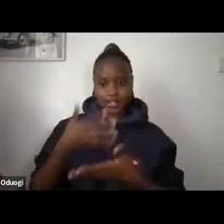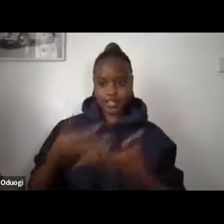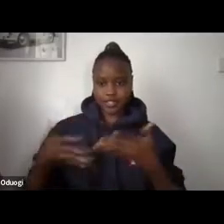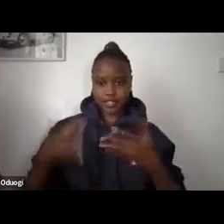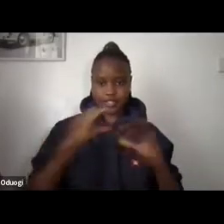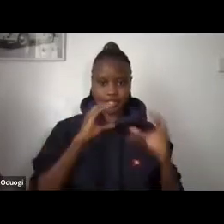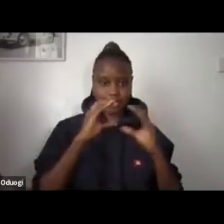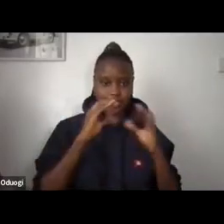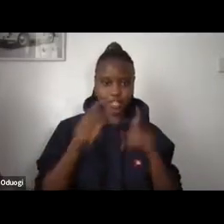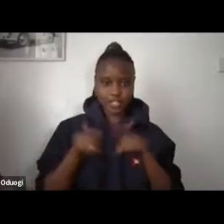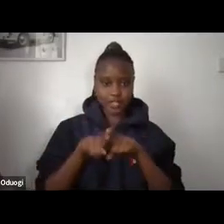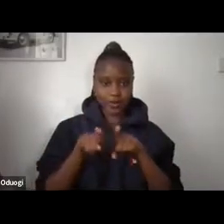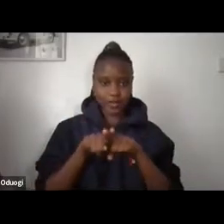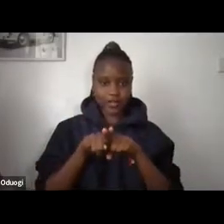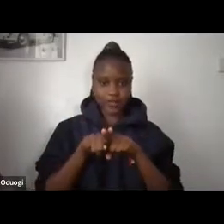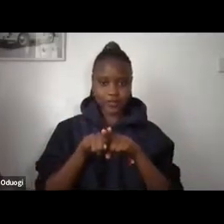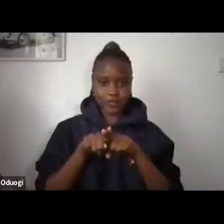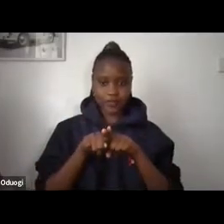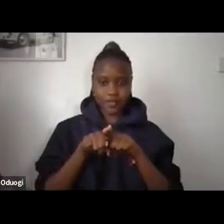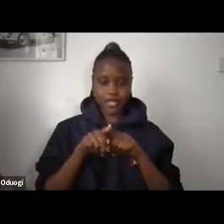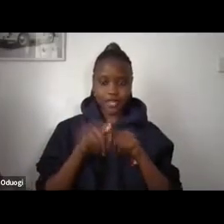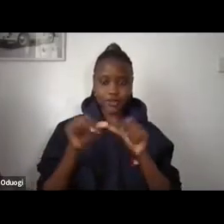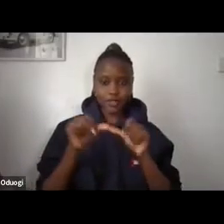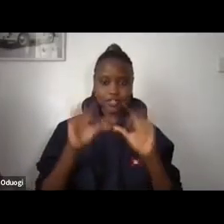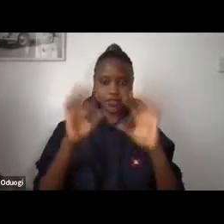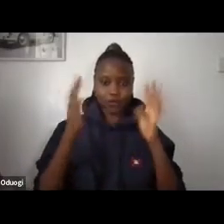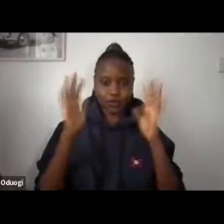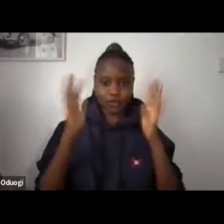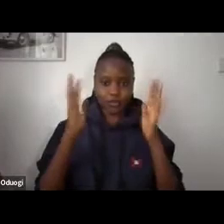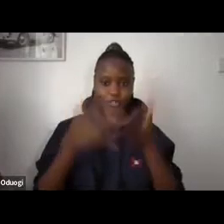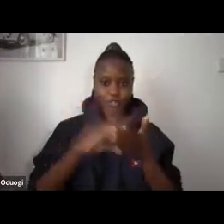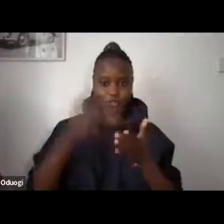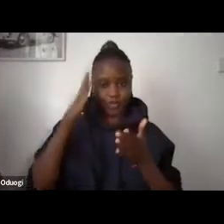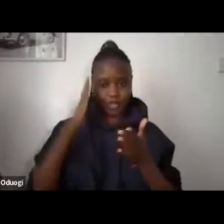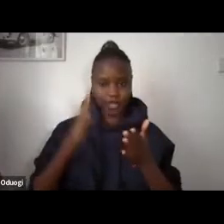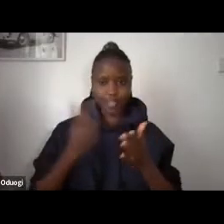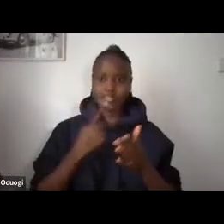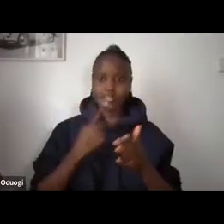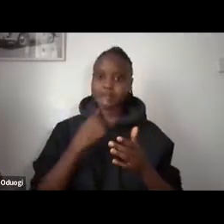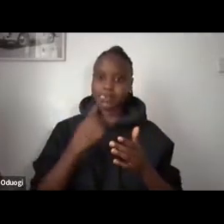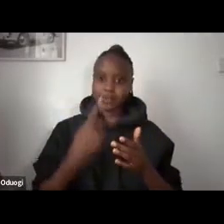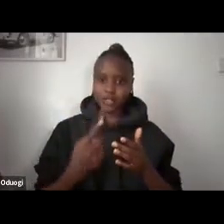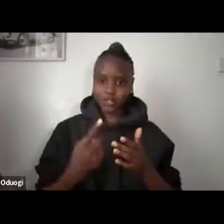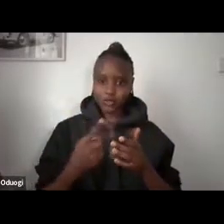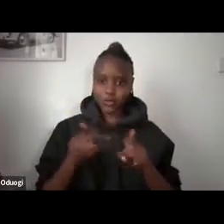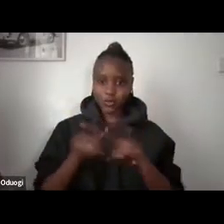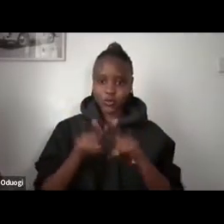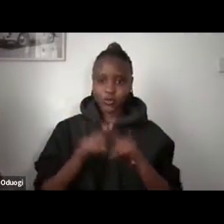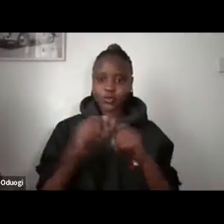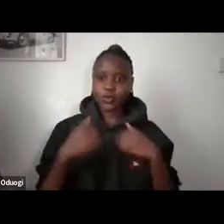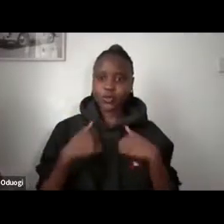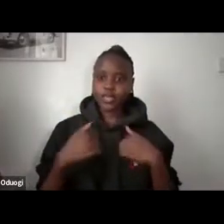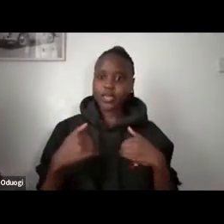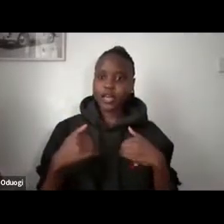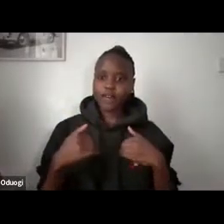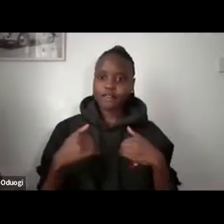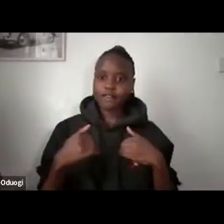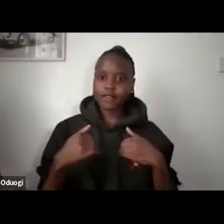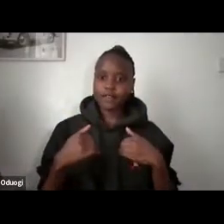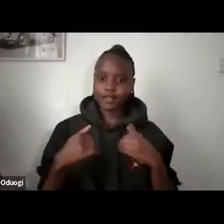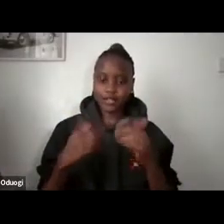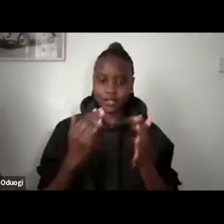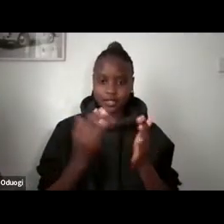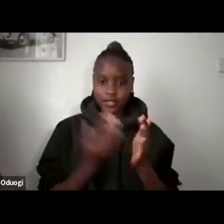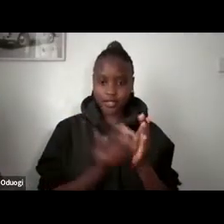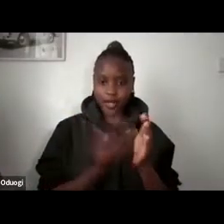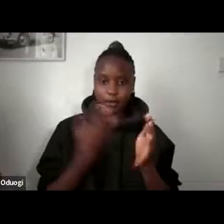well and give congratulations to the learners that have been mentioned. We can also have some of the slides,